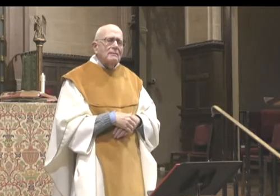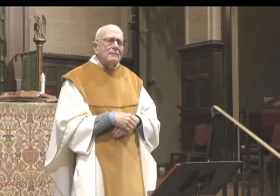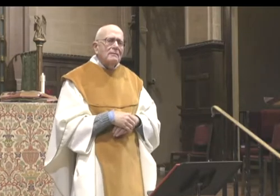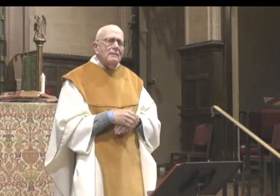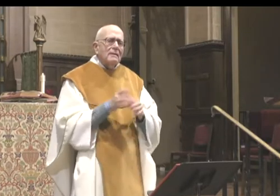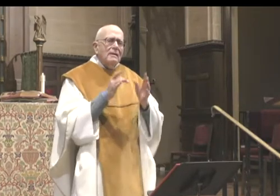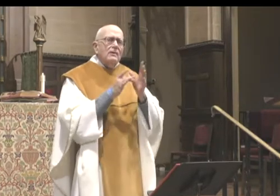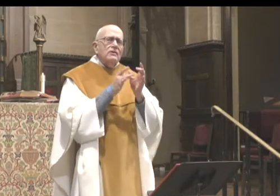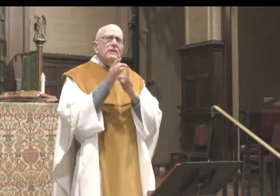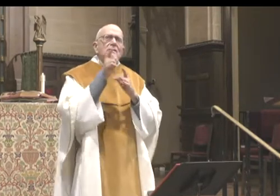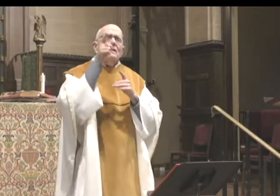Think about that.